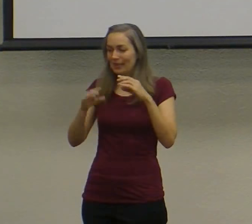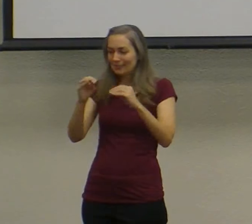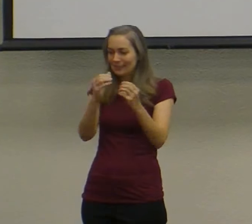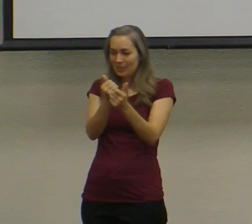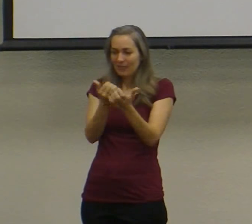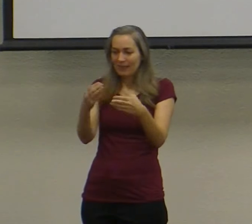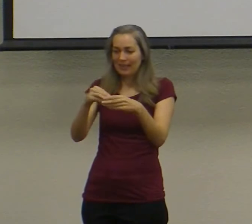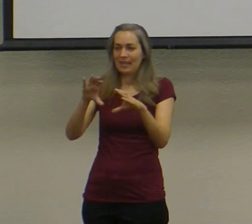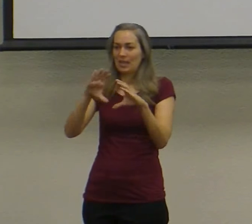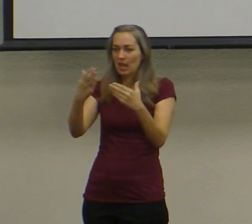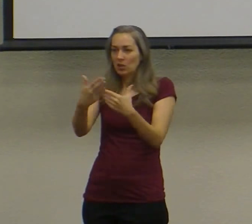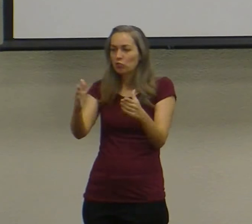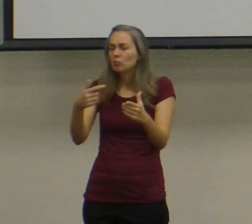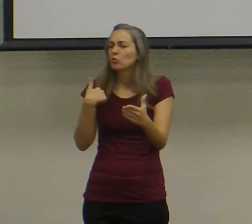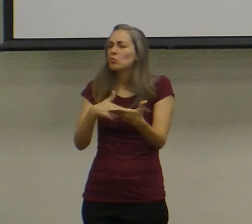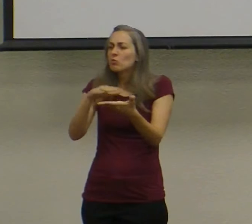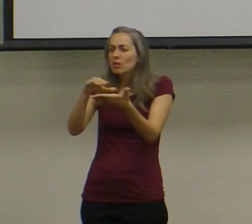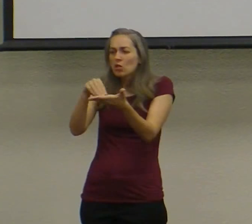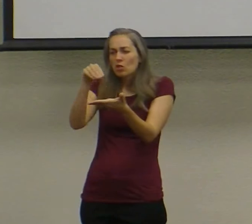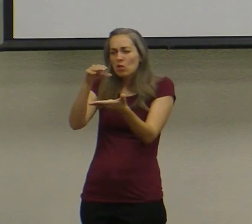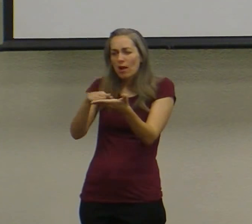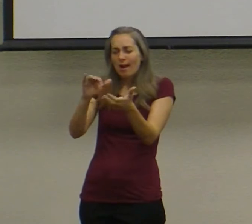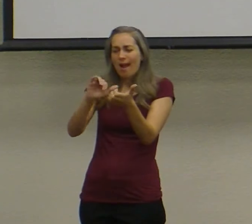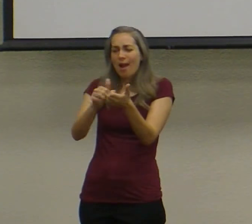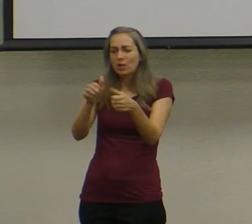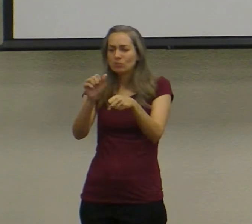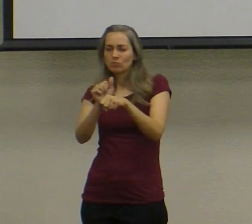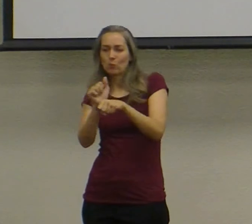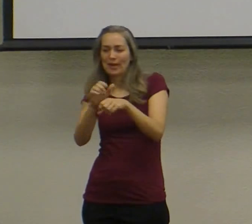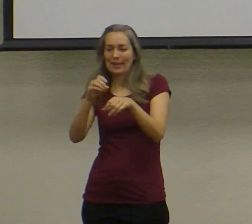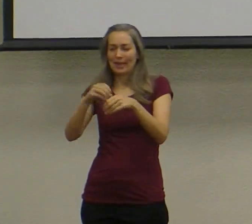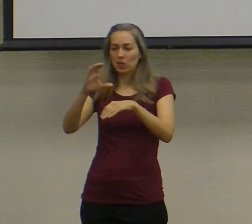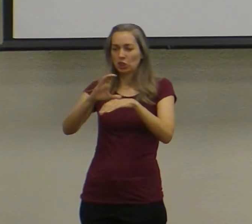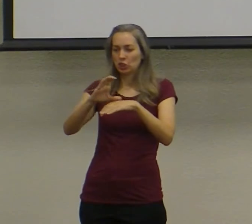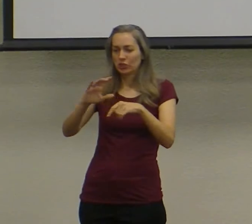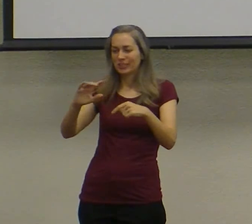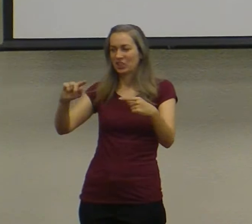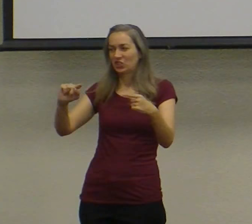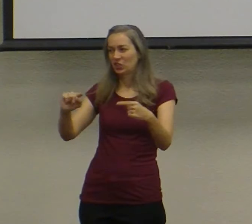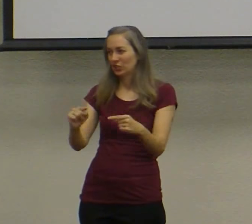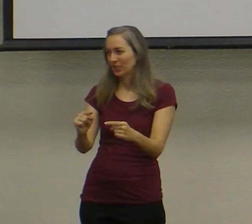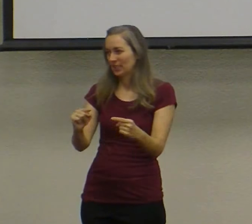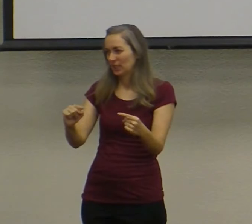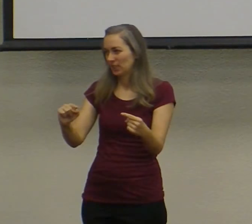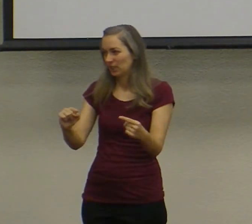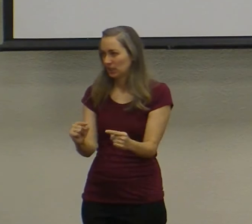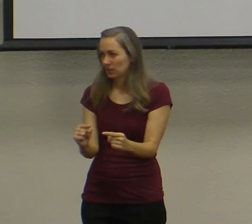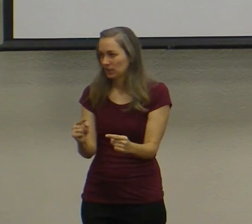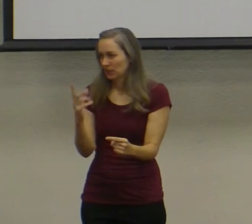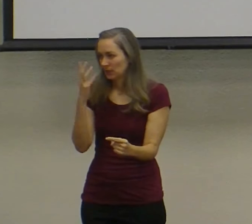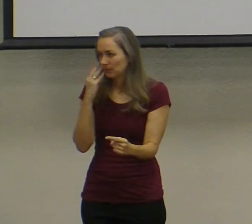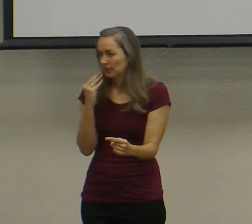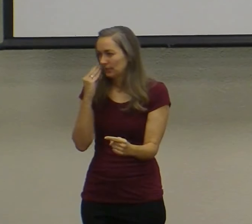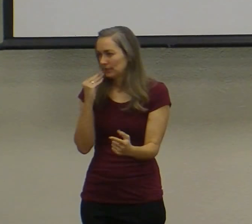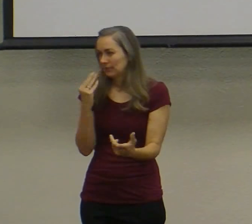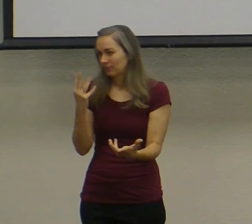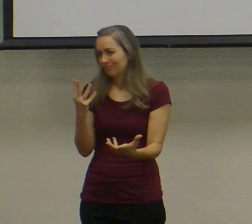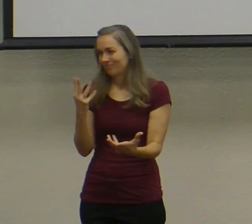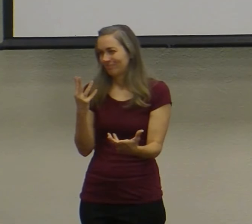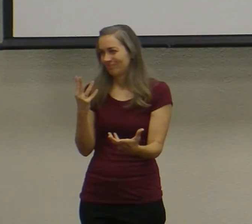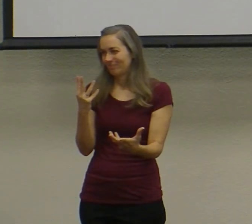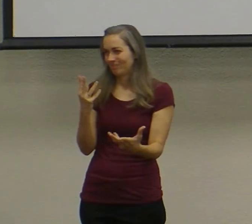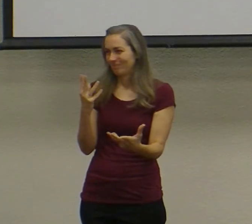so we were going to learn how to work in a congregation that's hurting, that is going through